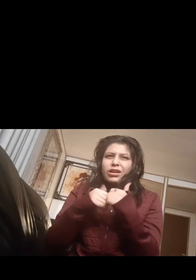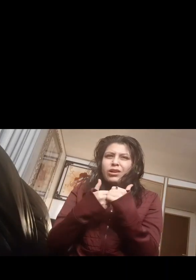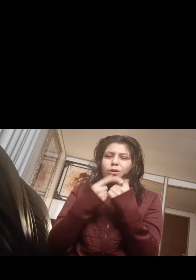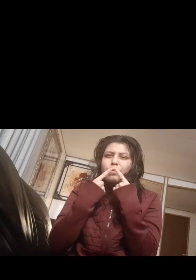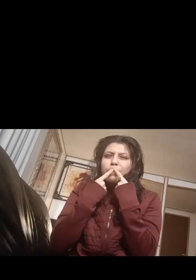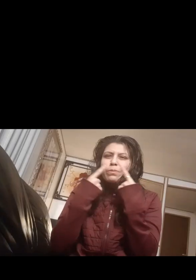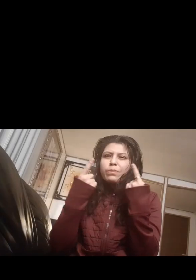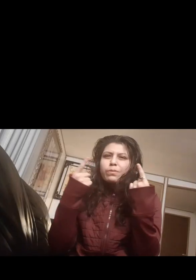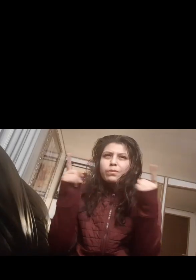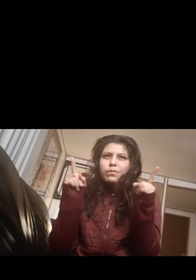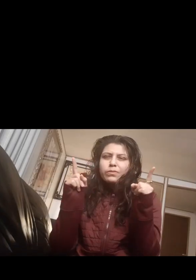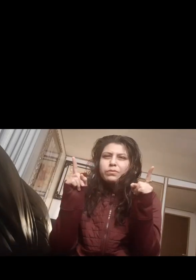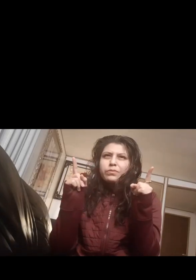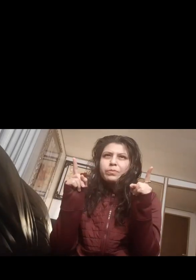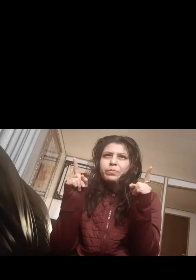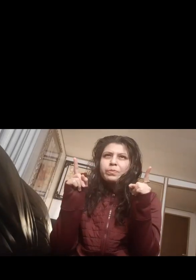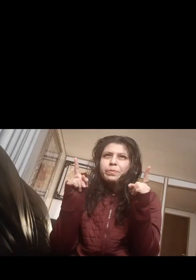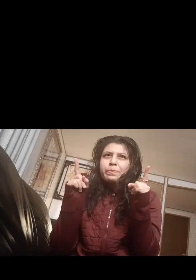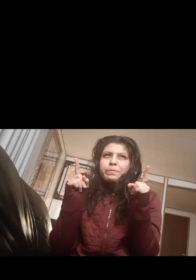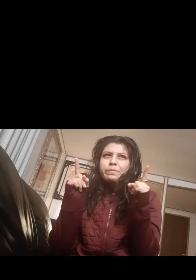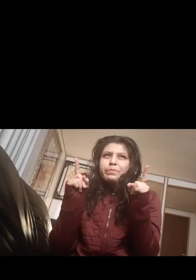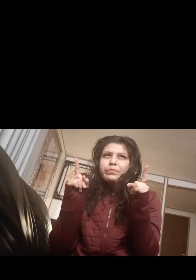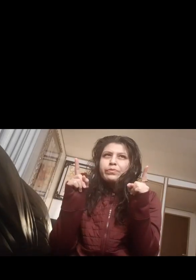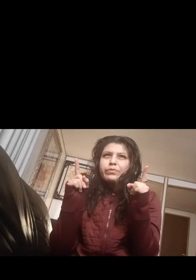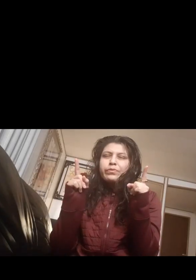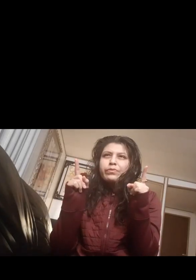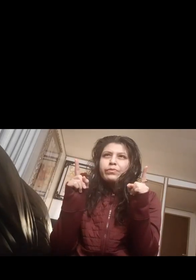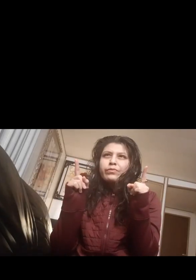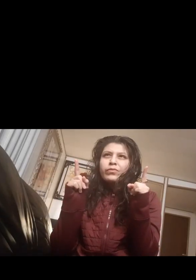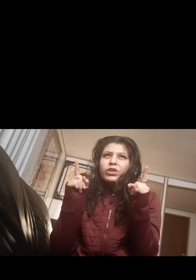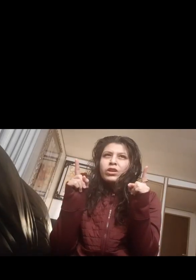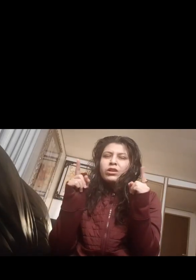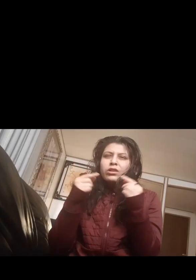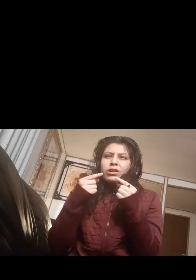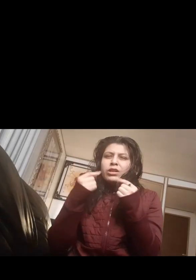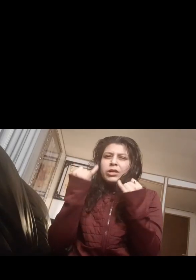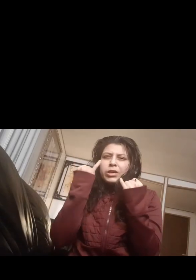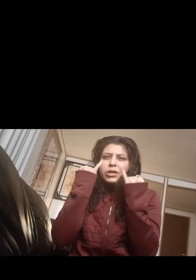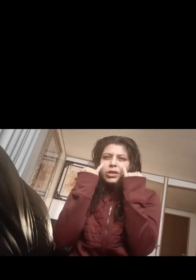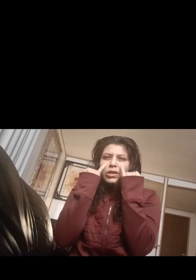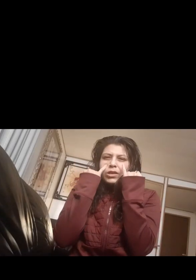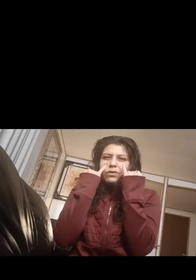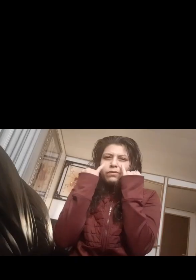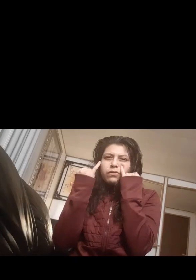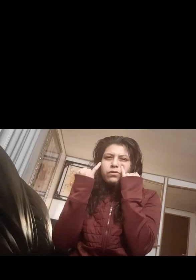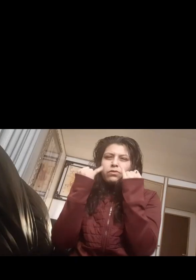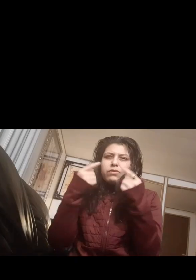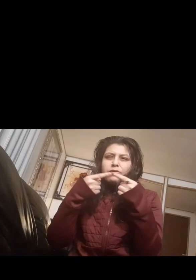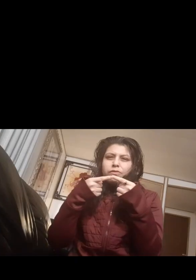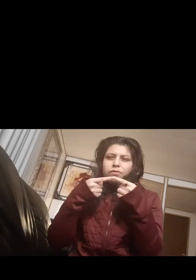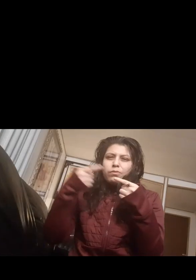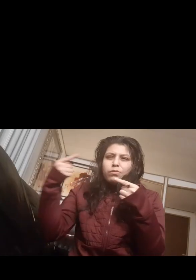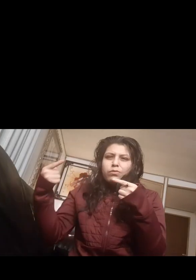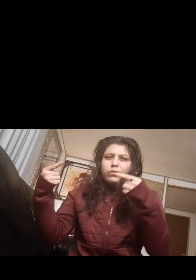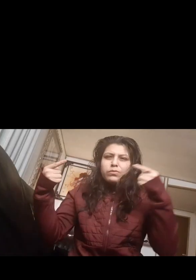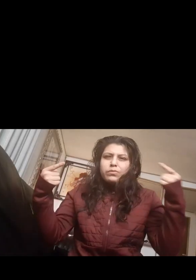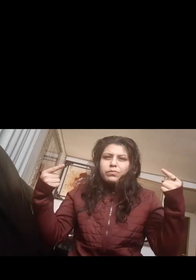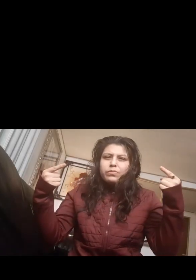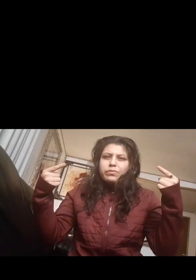and Asian philosophy, because I grew up learning about Asians.